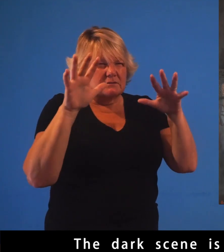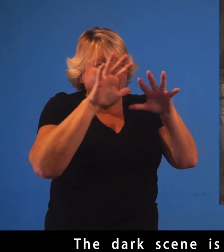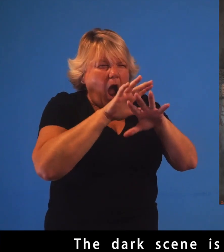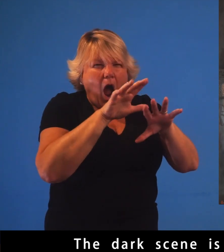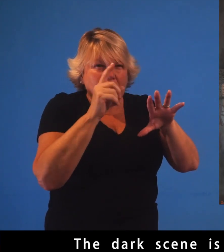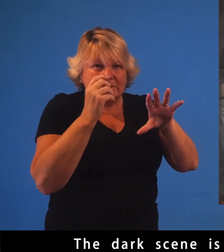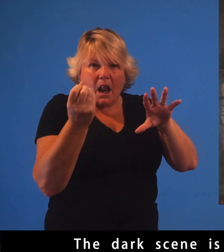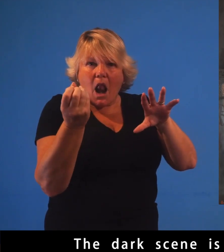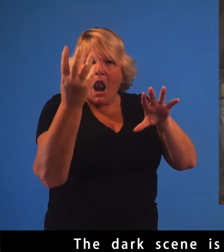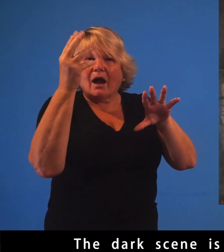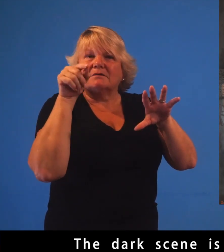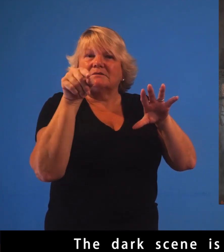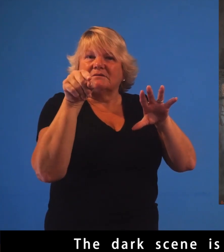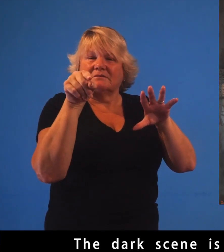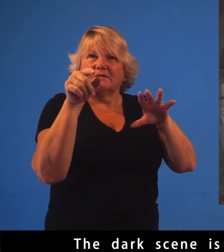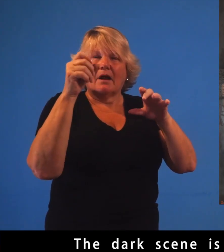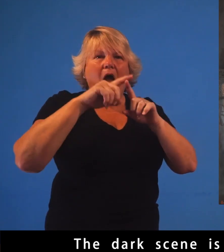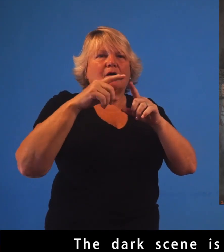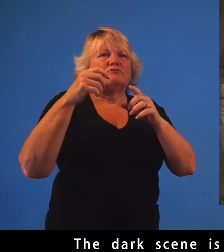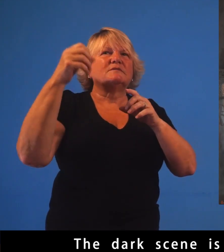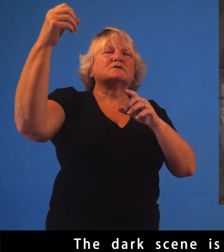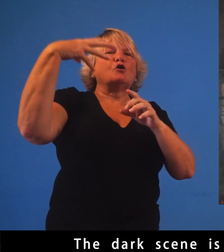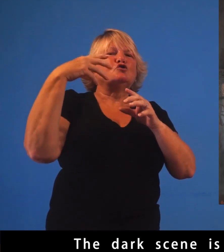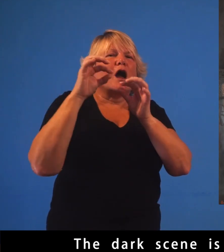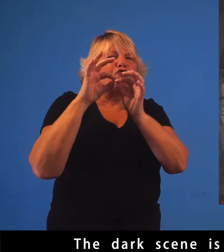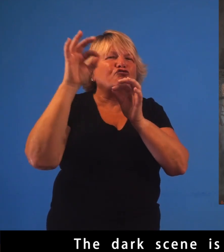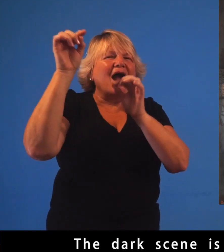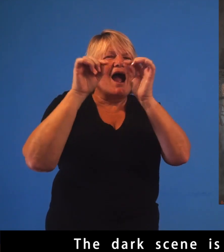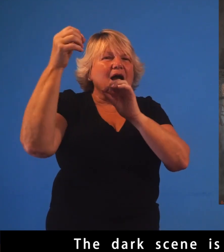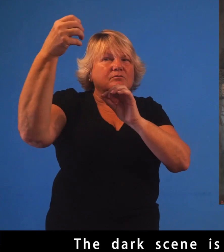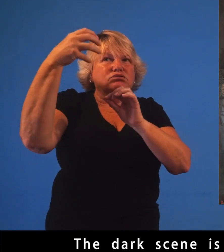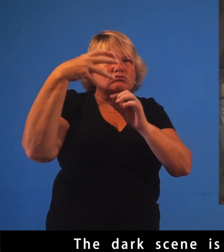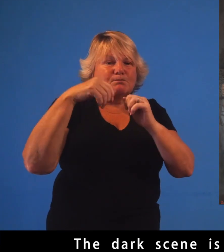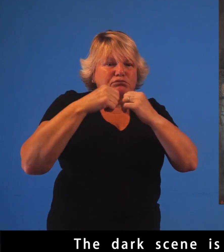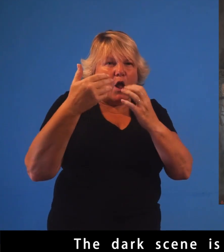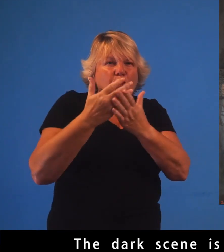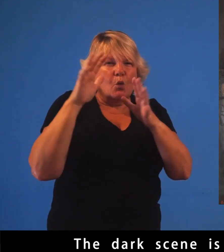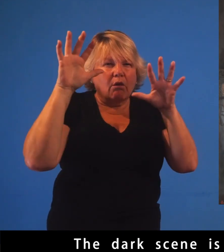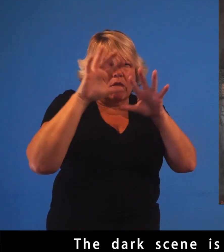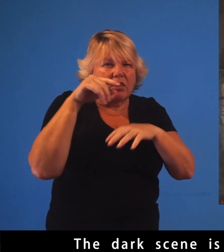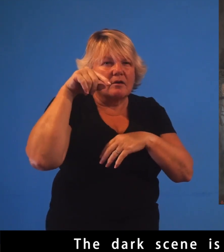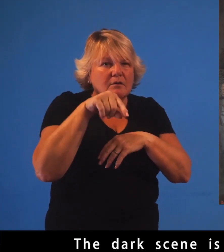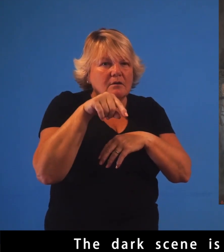The dark scene is suddenly lit up as a bright ray of sunshine breaks through the gloom.